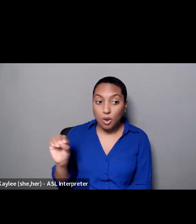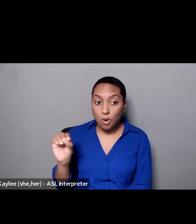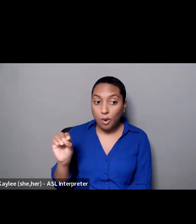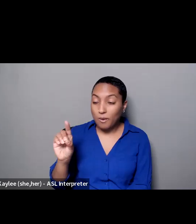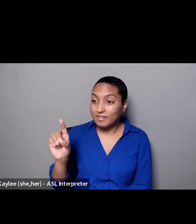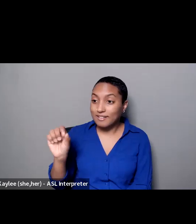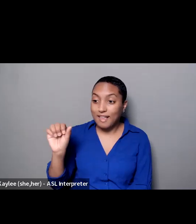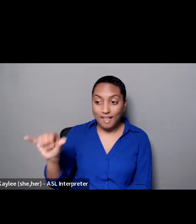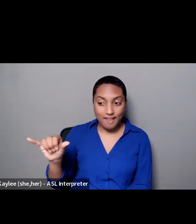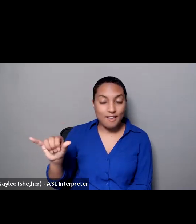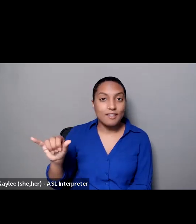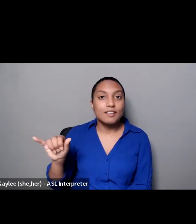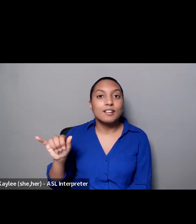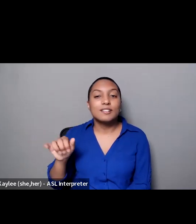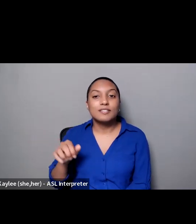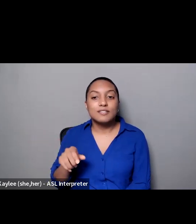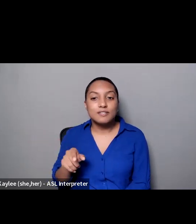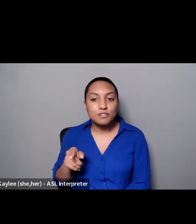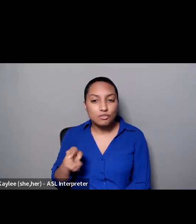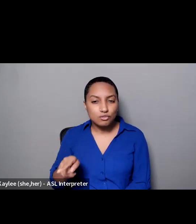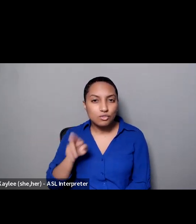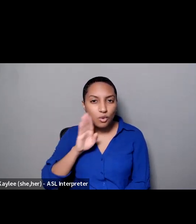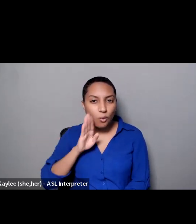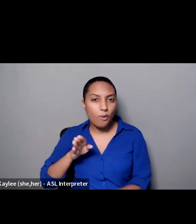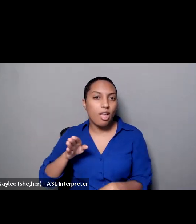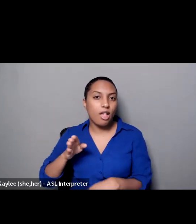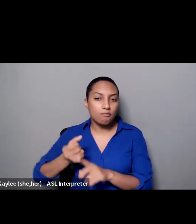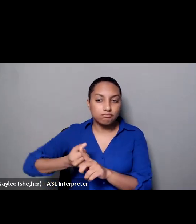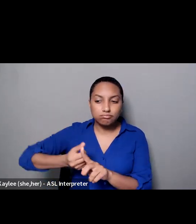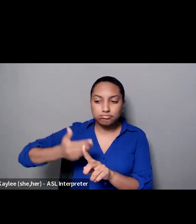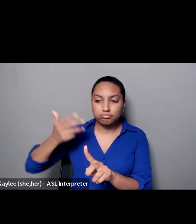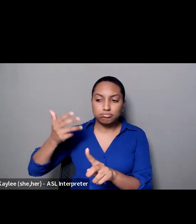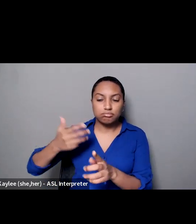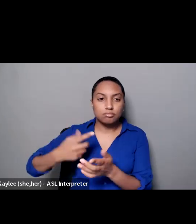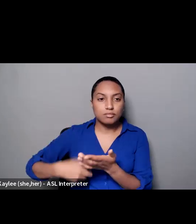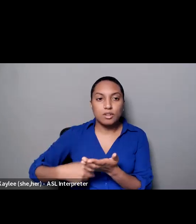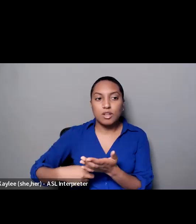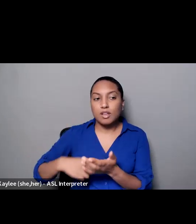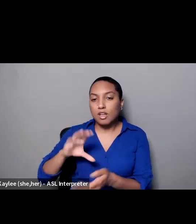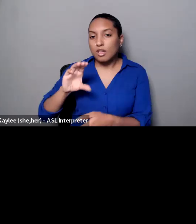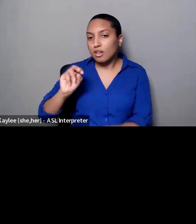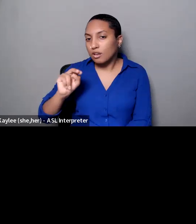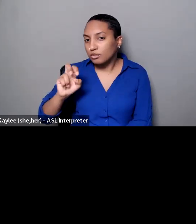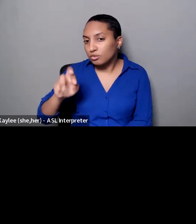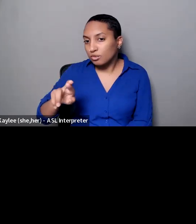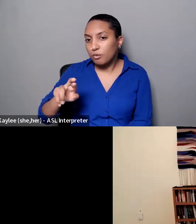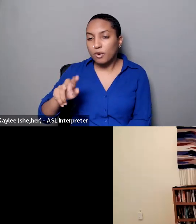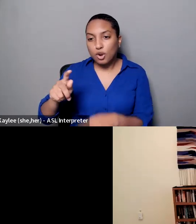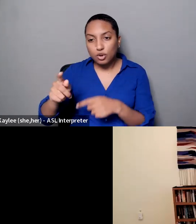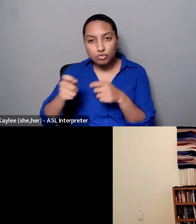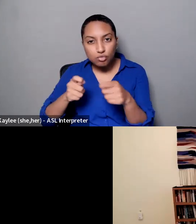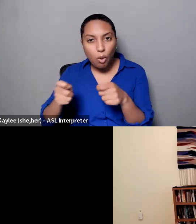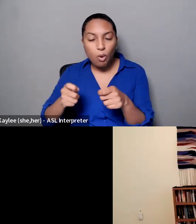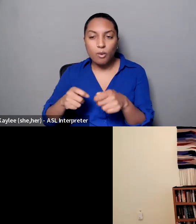our discussion of how consumer control began, why it was needed,